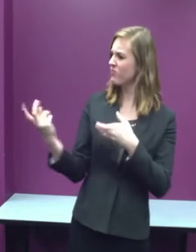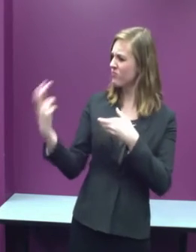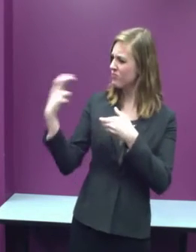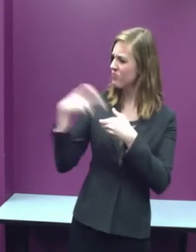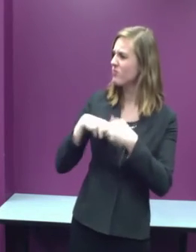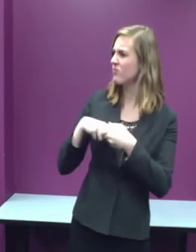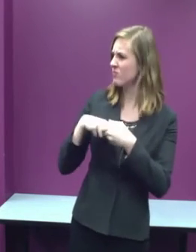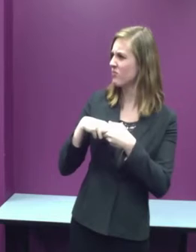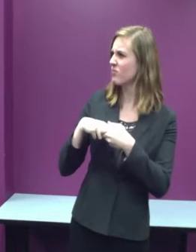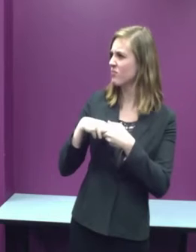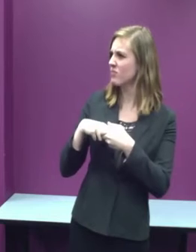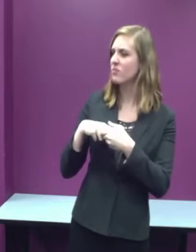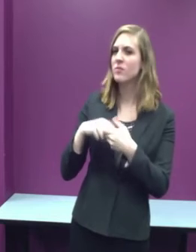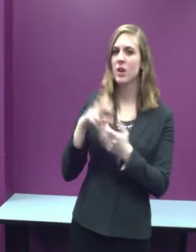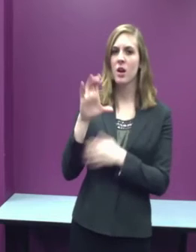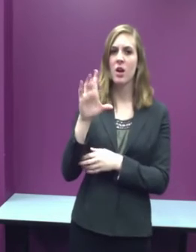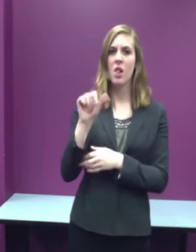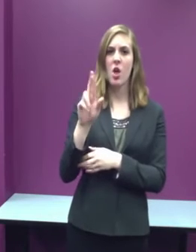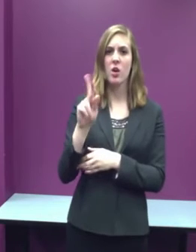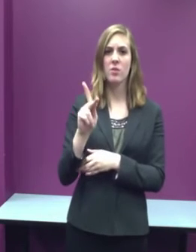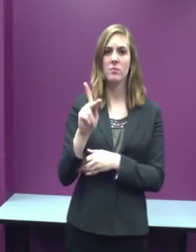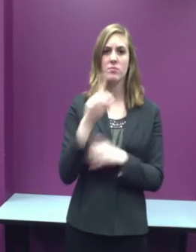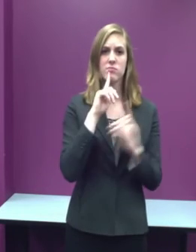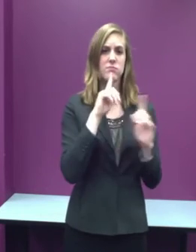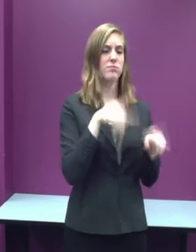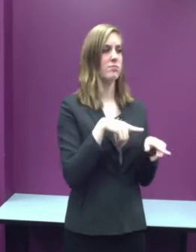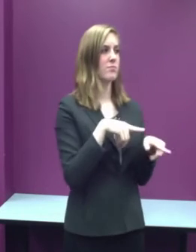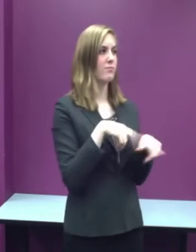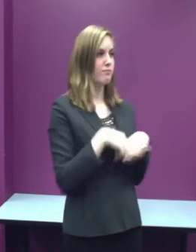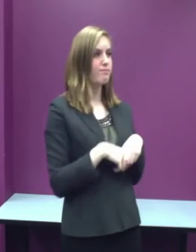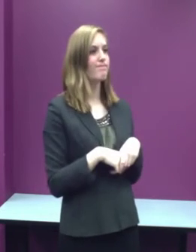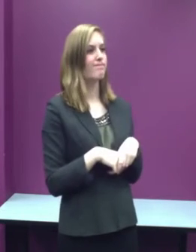Clark answered Lewis's letter. My friend, I'd join you with hand and heart.